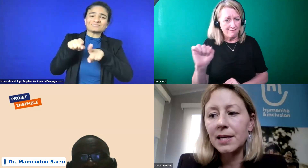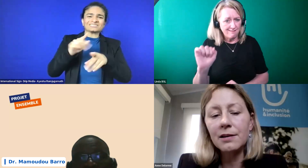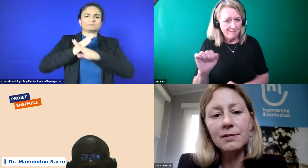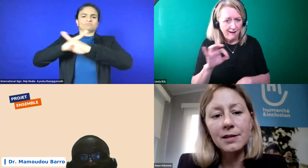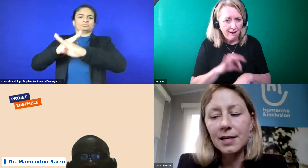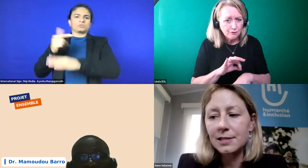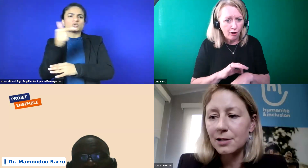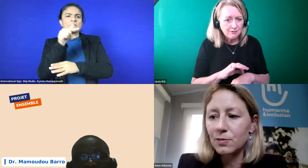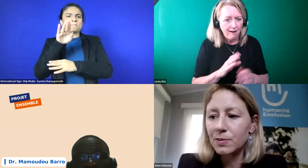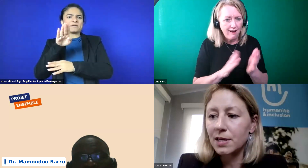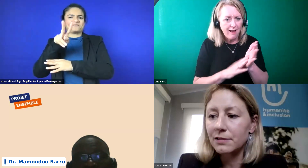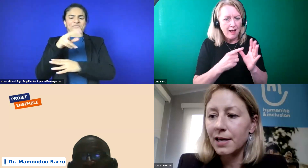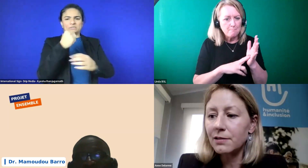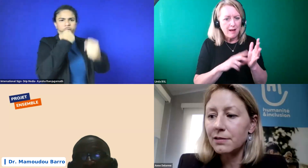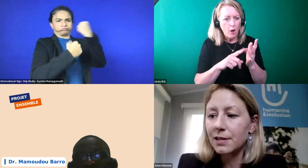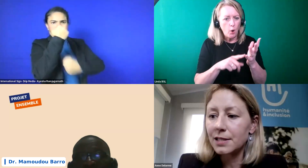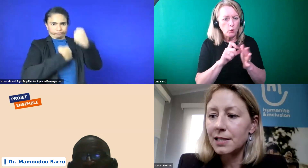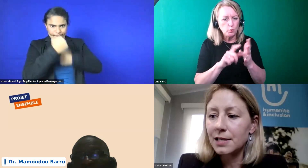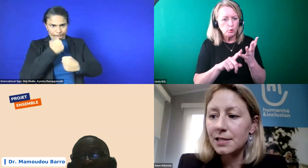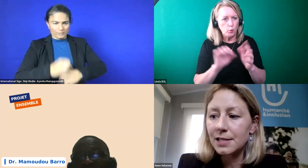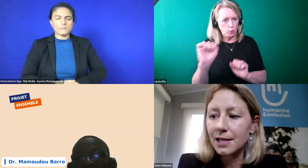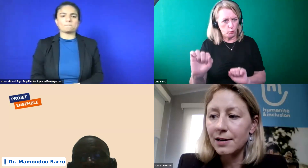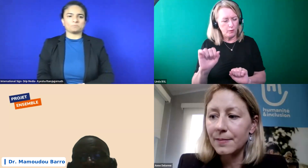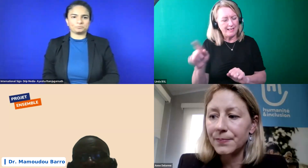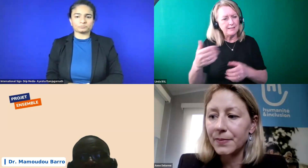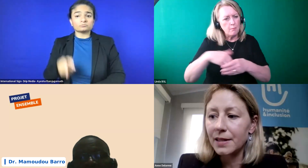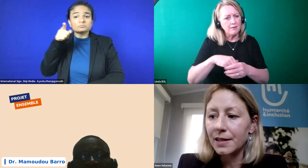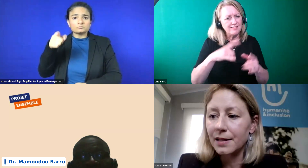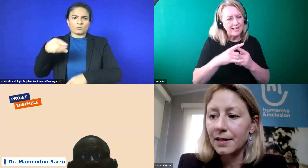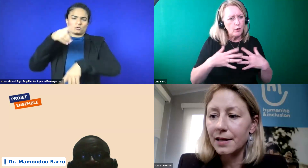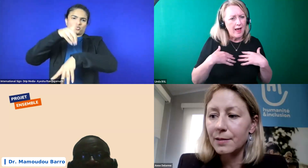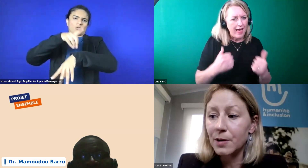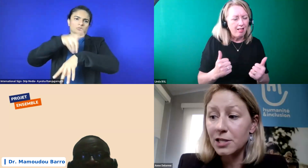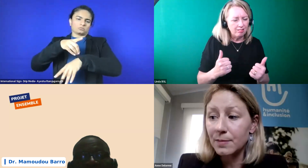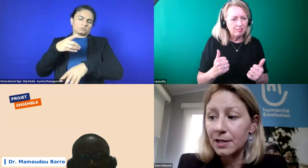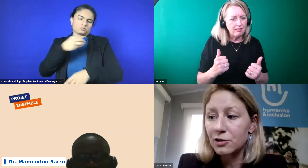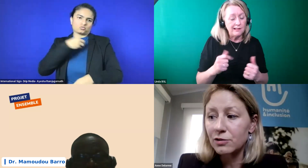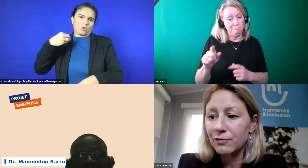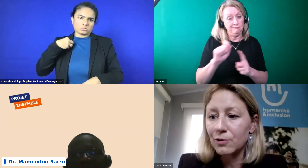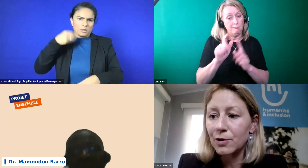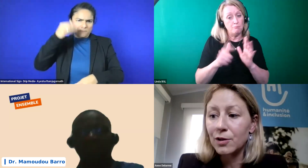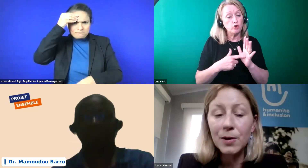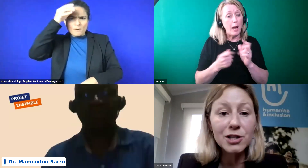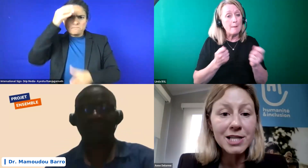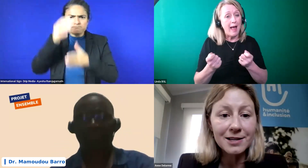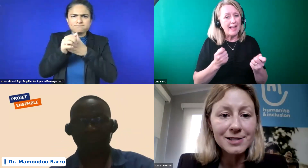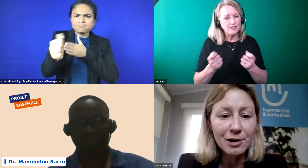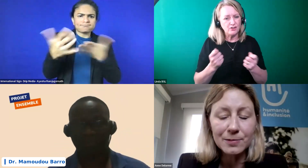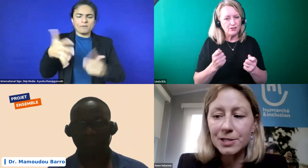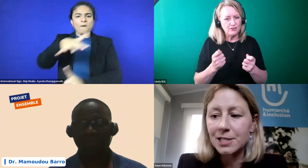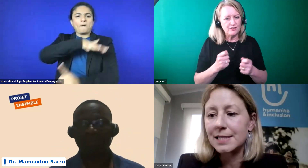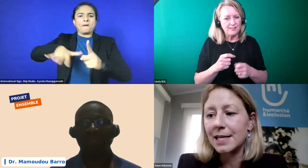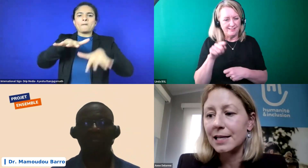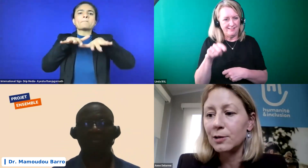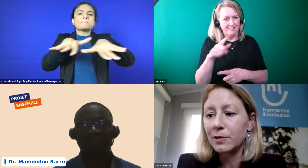in public health and sexual reproductive health, and he is the project manager for the Projet